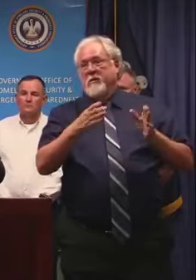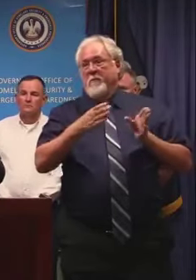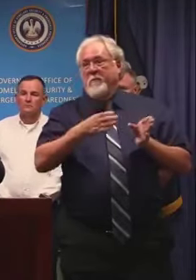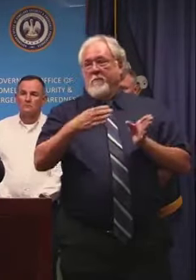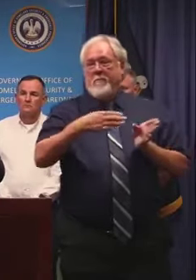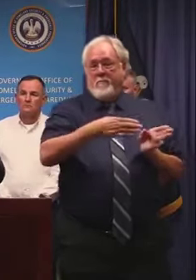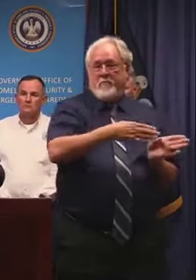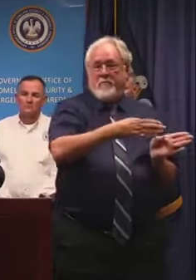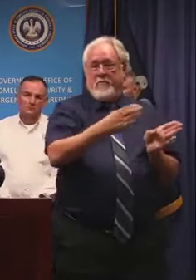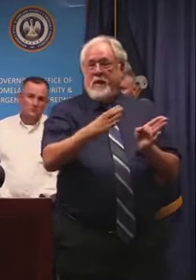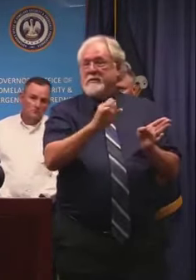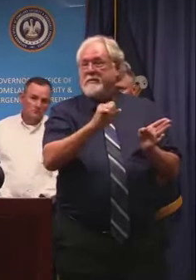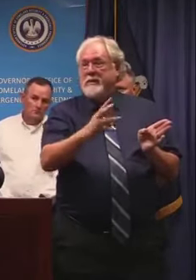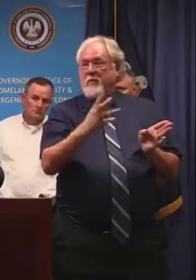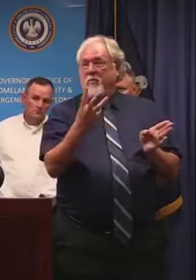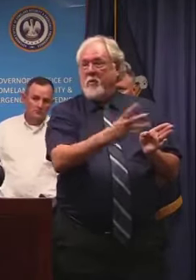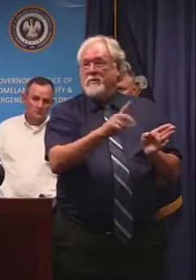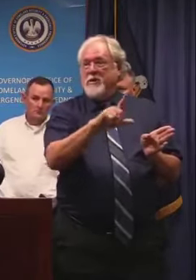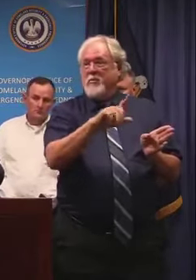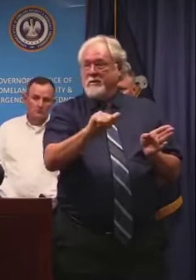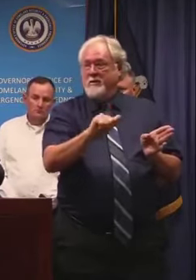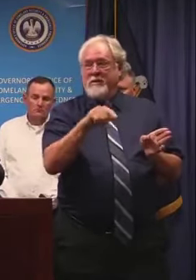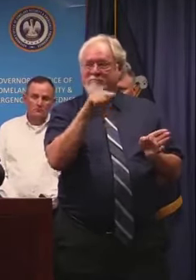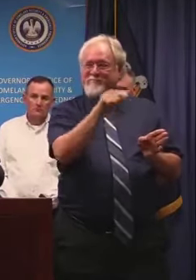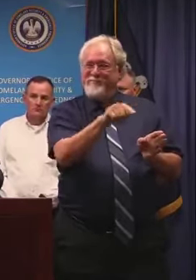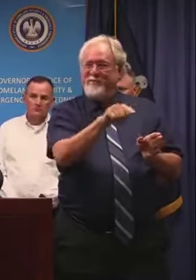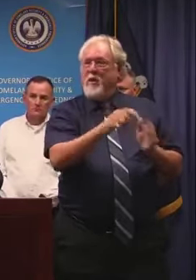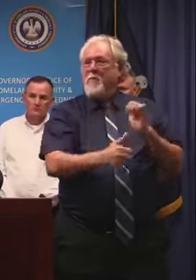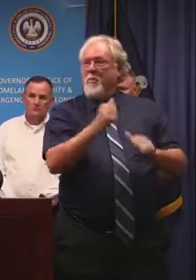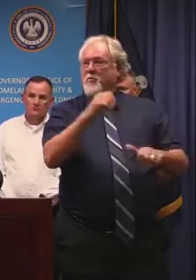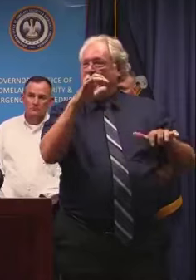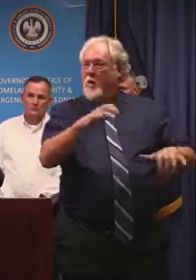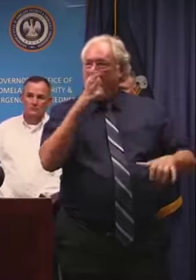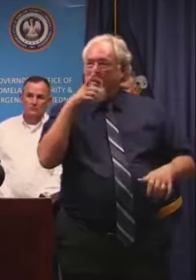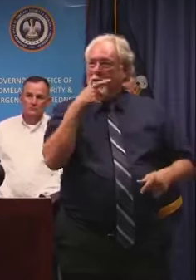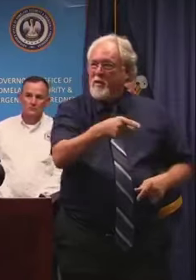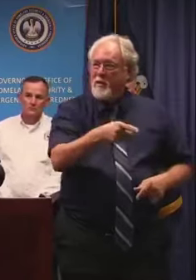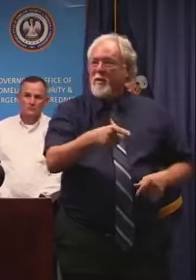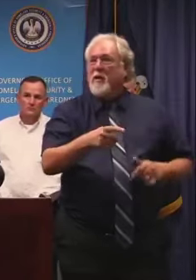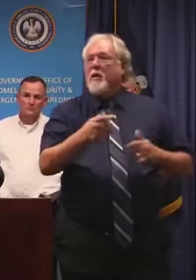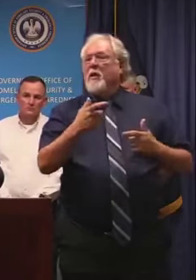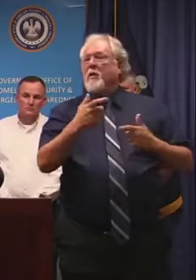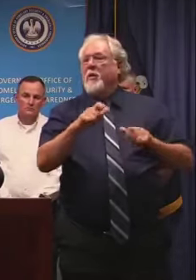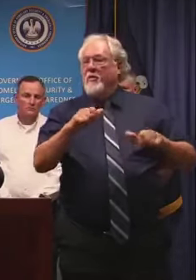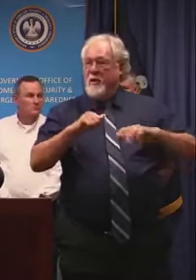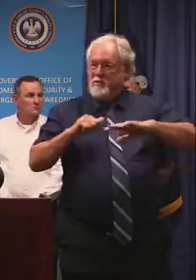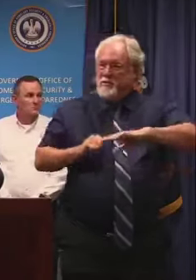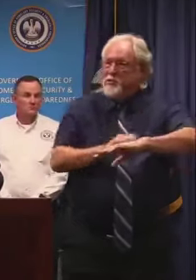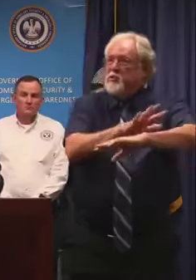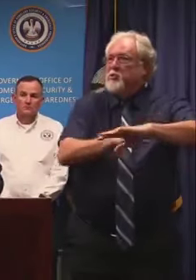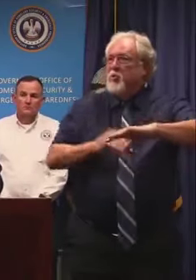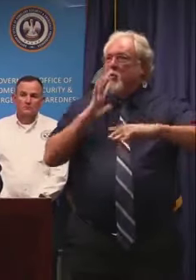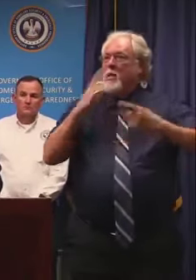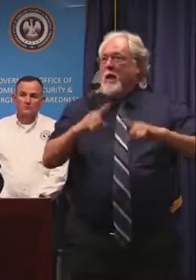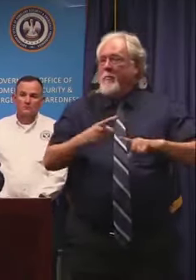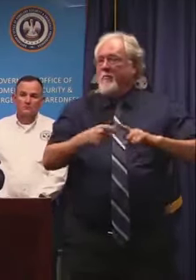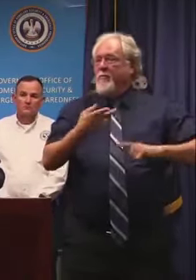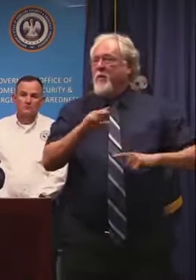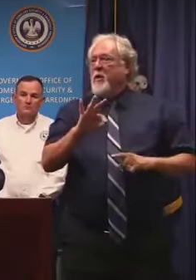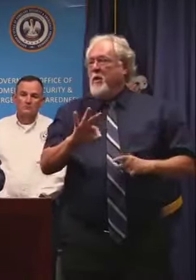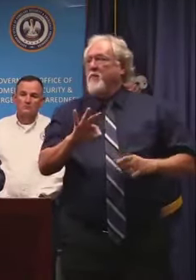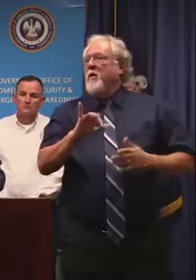Southwest Louisiana is the biggest concern. That's where the most rainfall will happen. That's where the greatest storm surge effects are going to happen. And